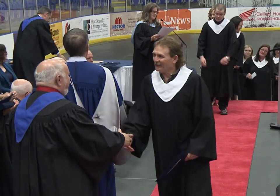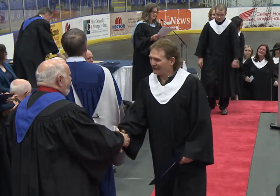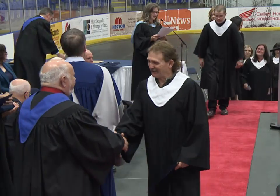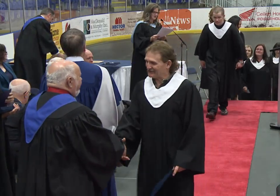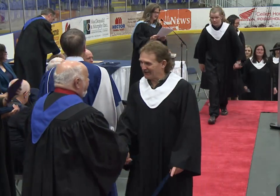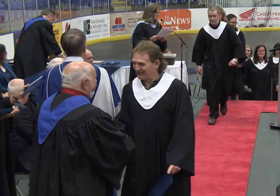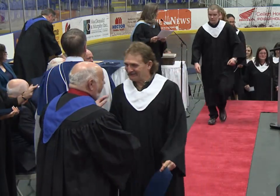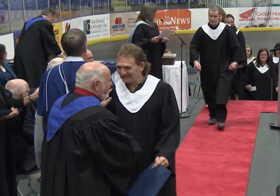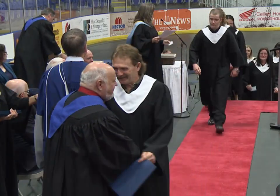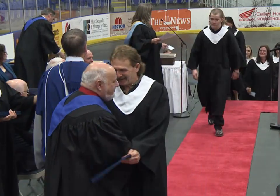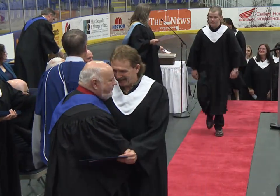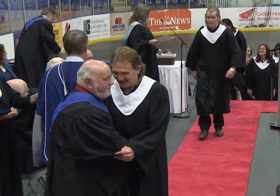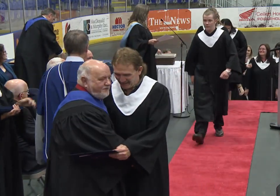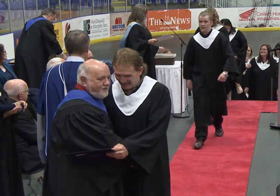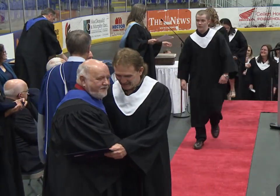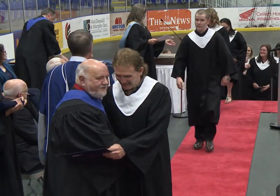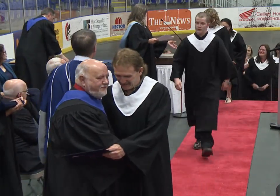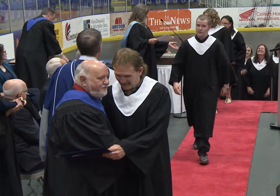Adrian McDonald.